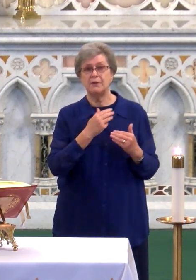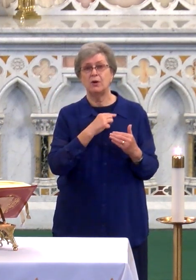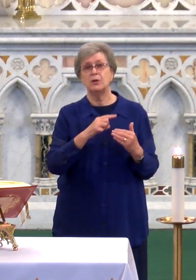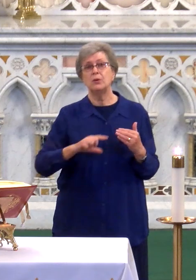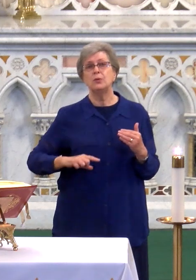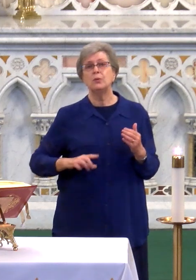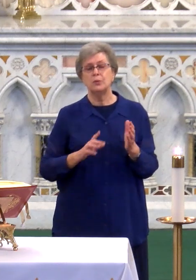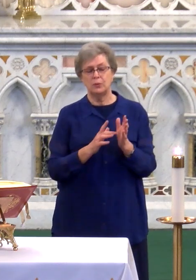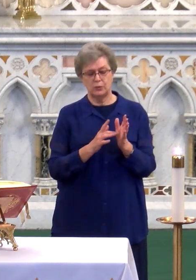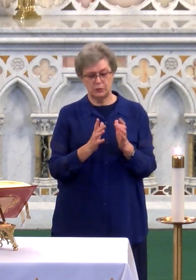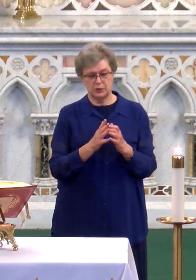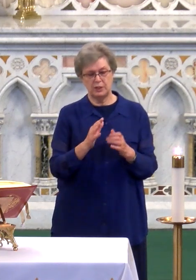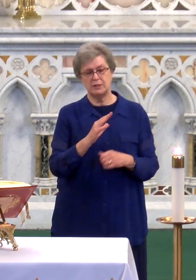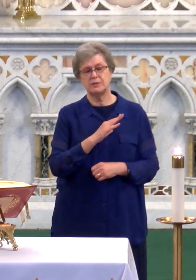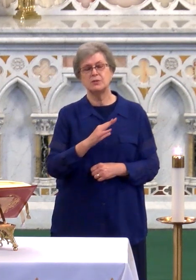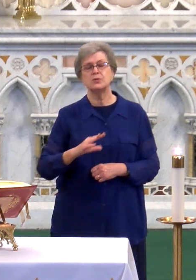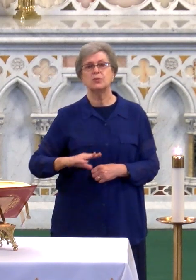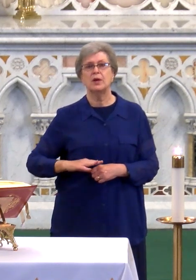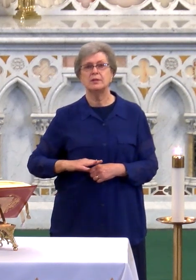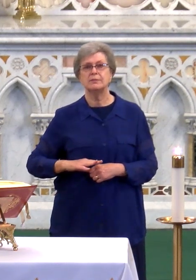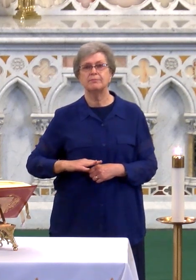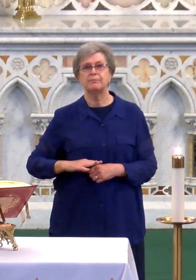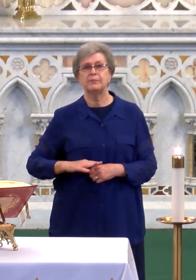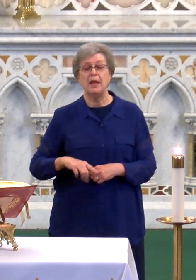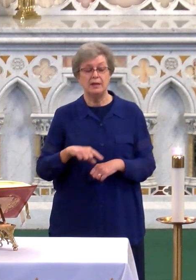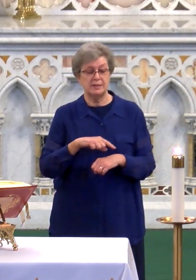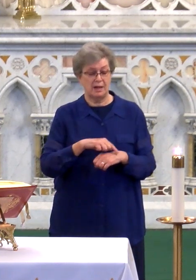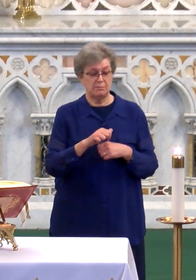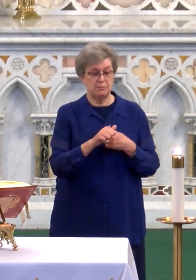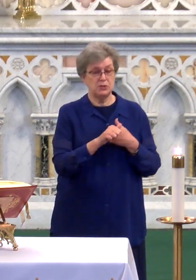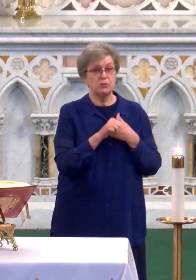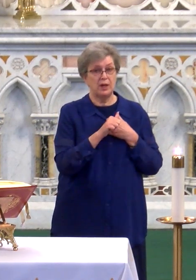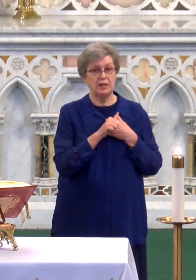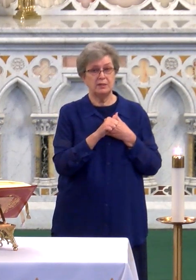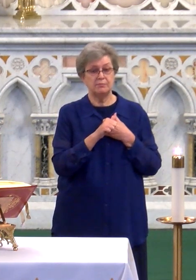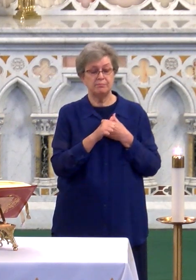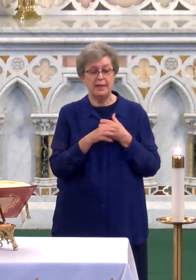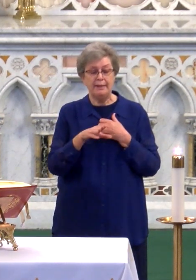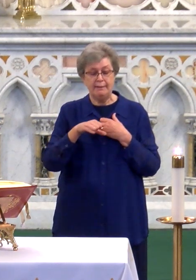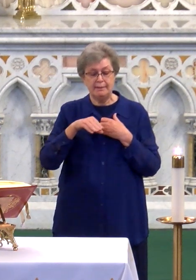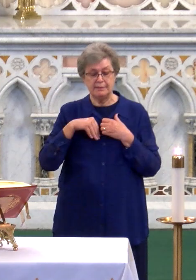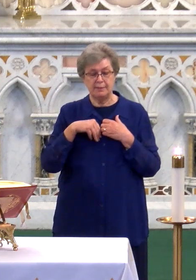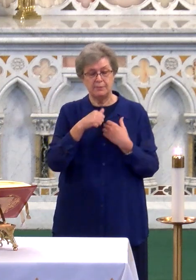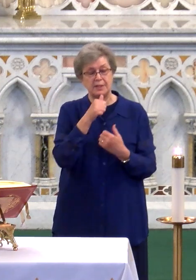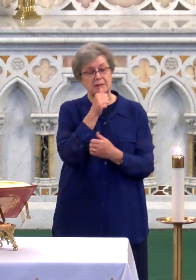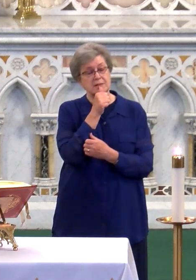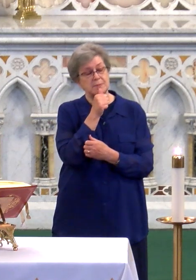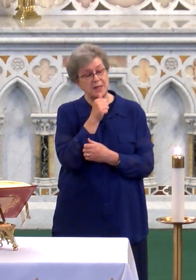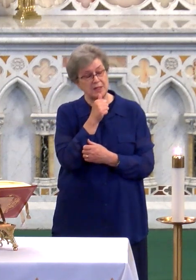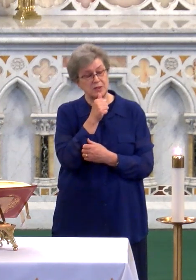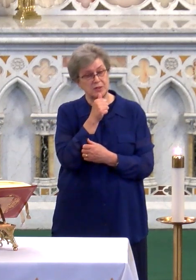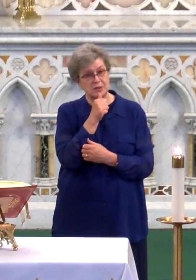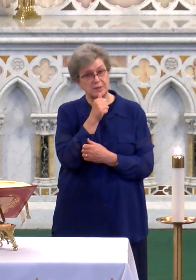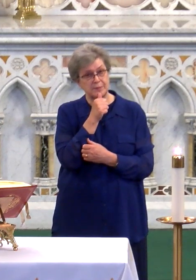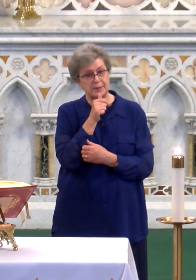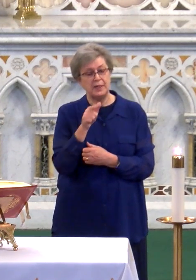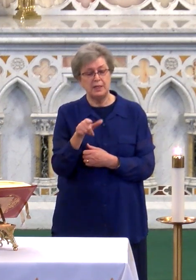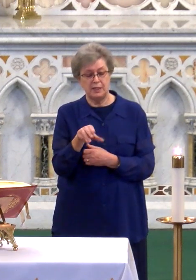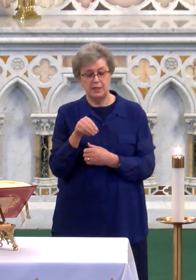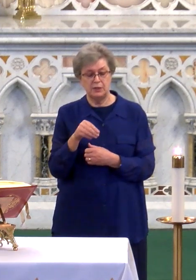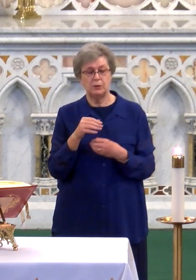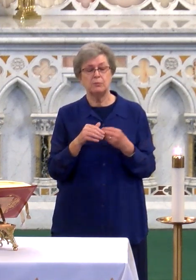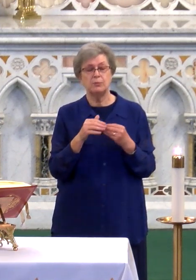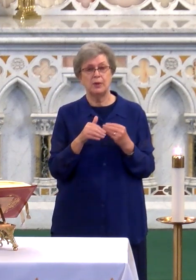Lord Jesus Christ. At the time he was betrayed and entered willingly into his passion, he took